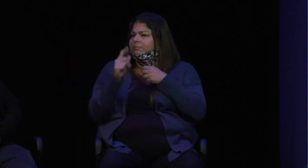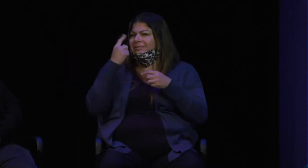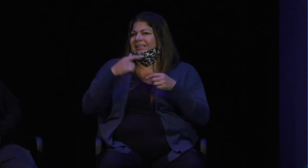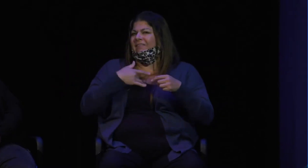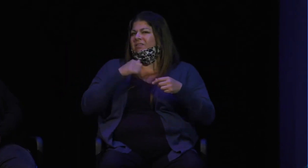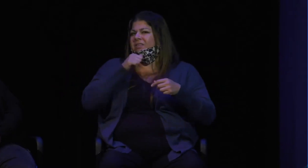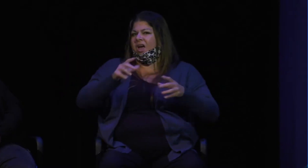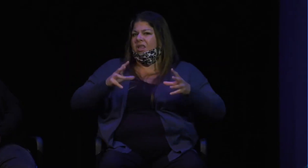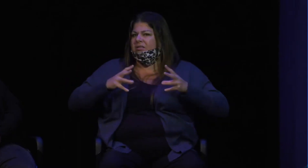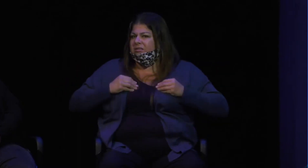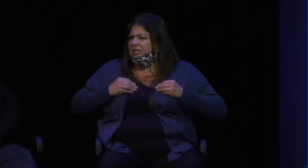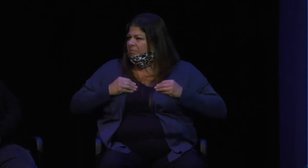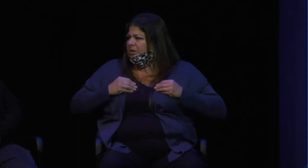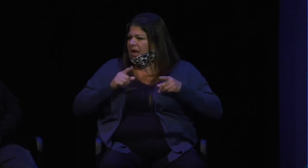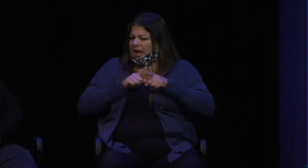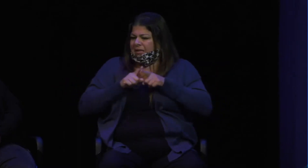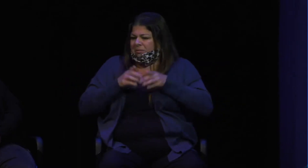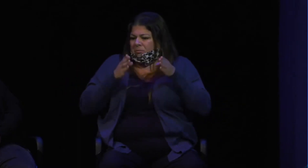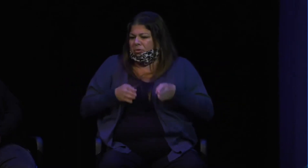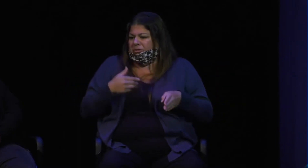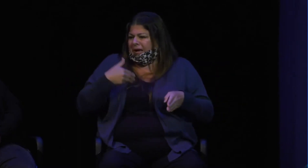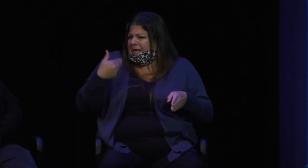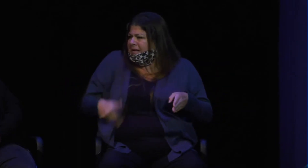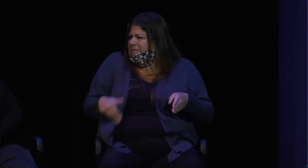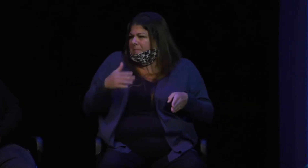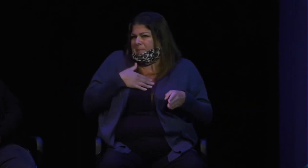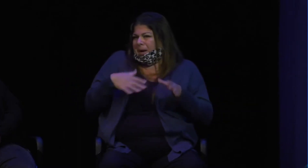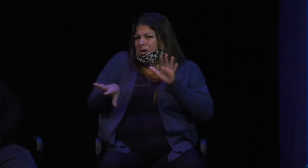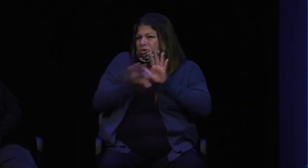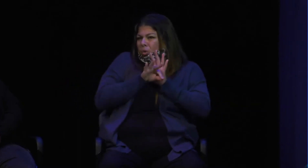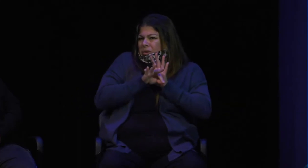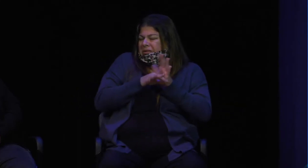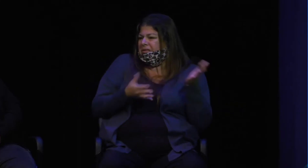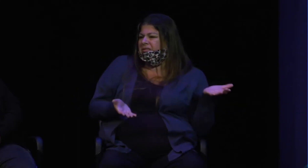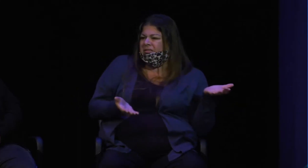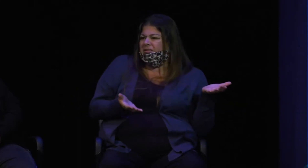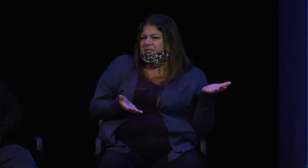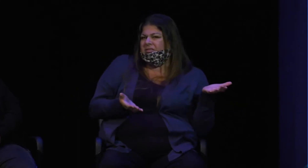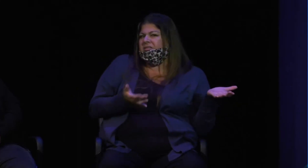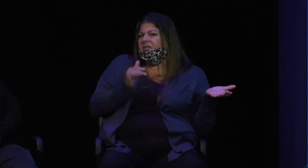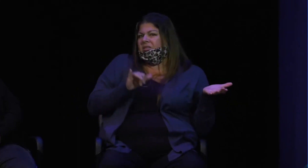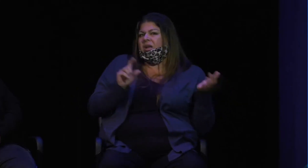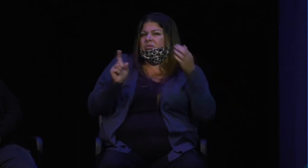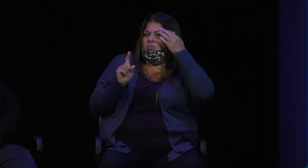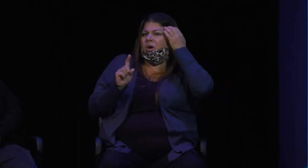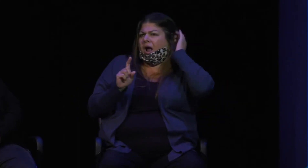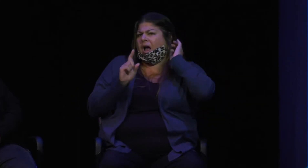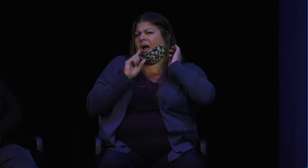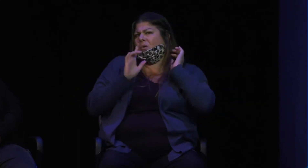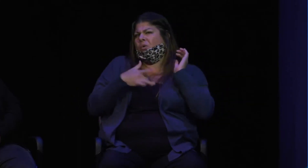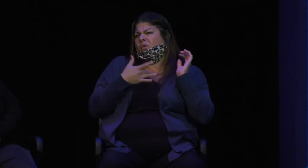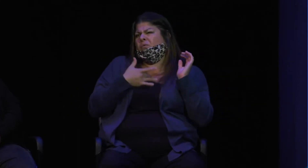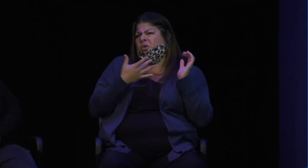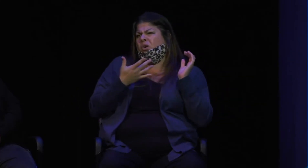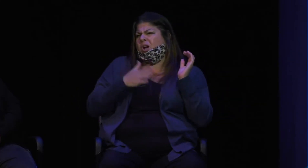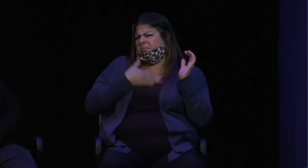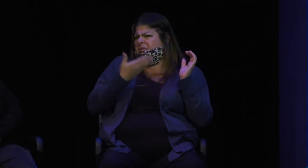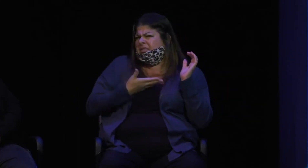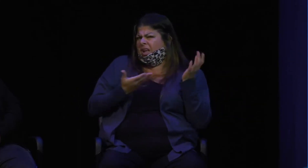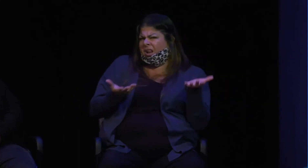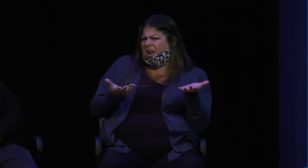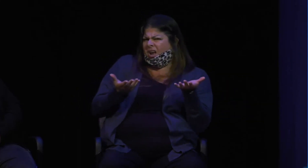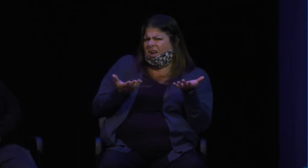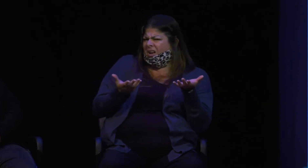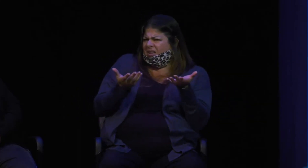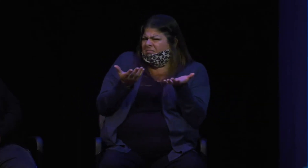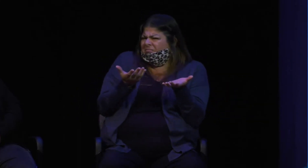I don't think it's an accurate portrayal to say that if a person got an implant, they would be kicked out of a place